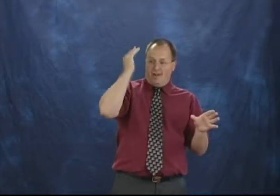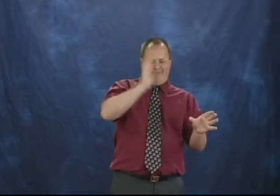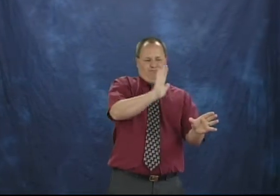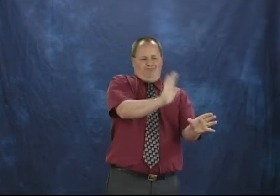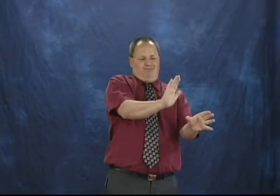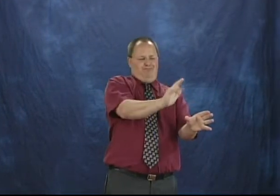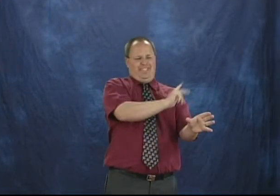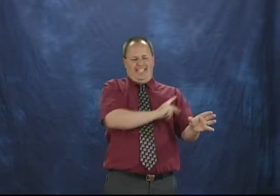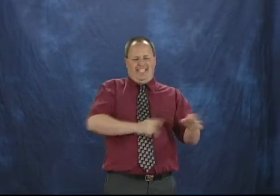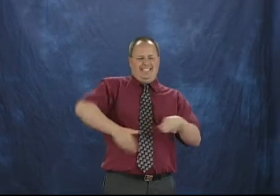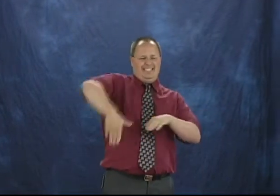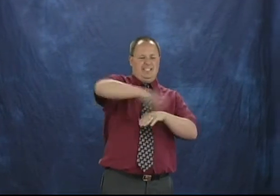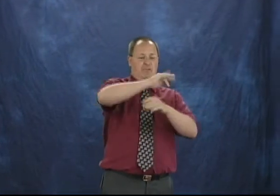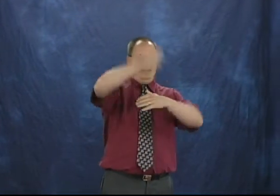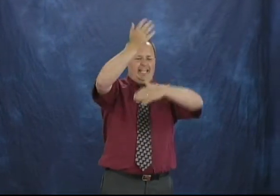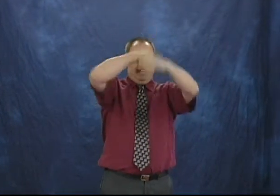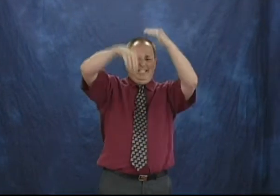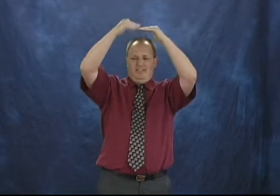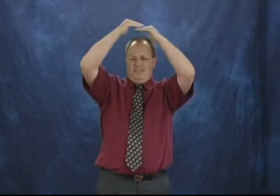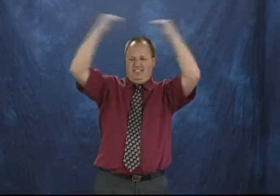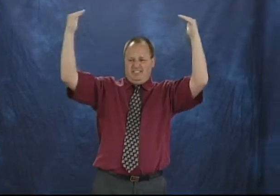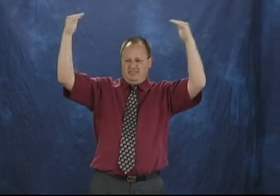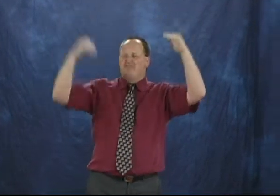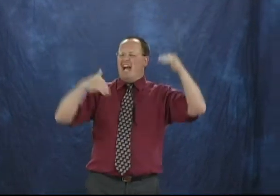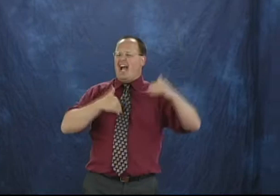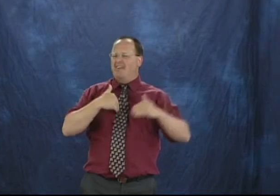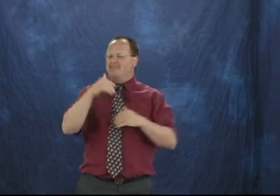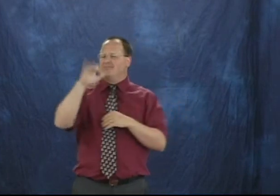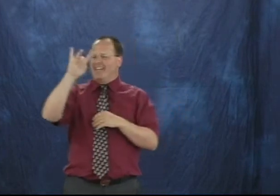spirit, for theirs is the kingdom of heaven.